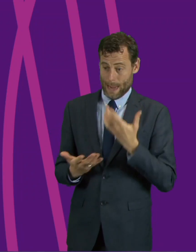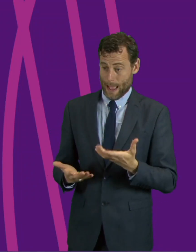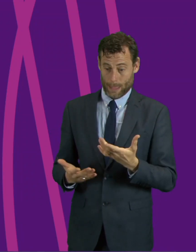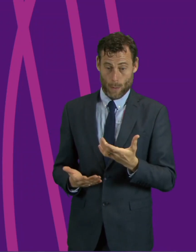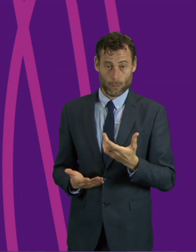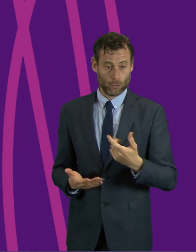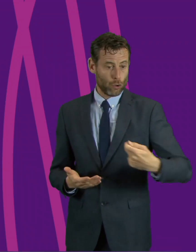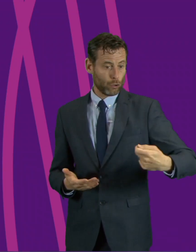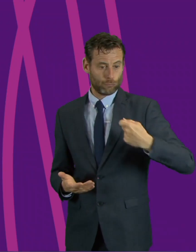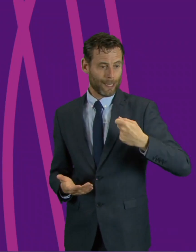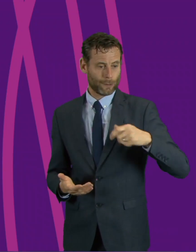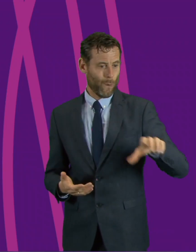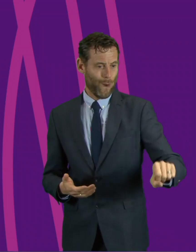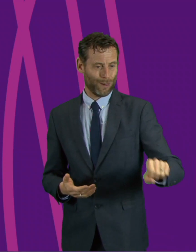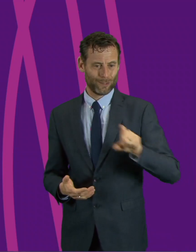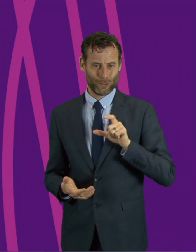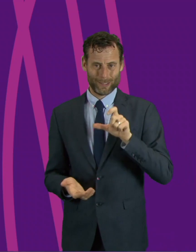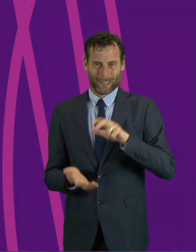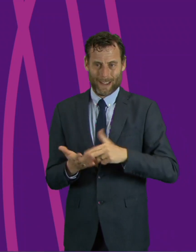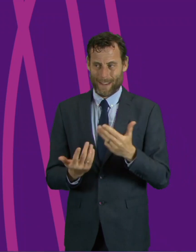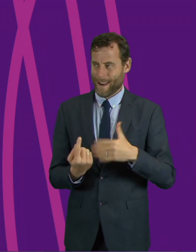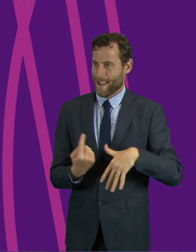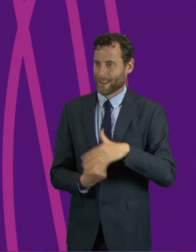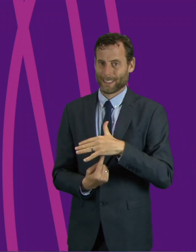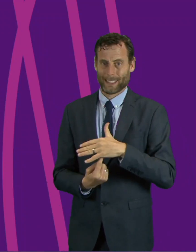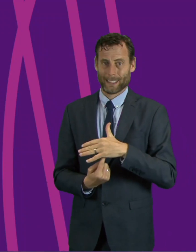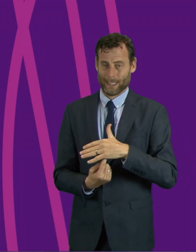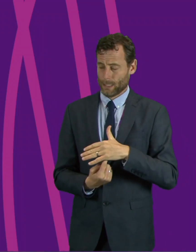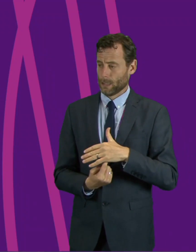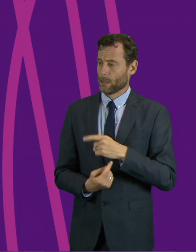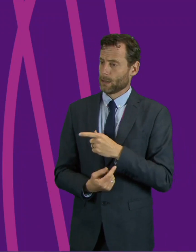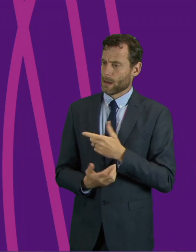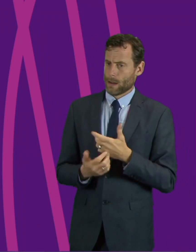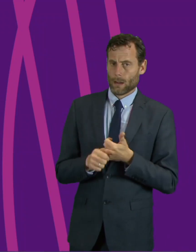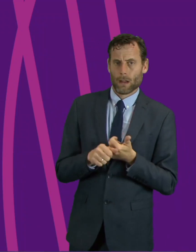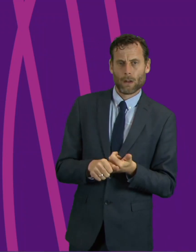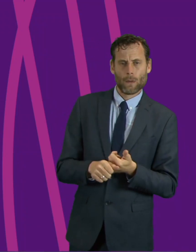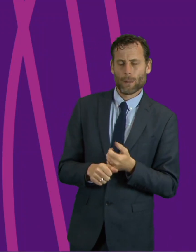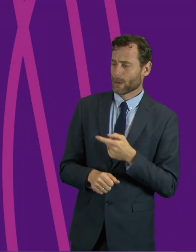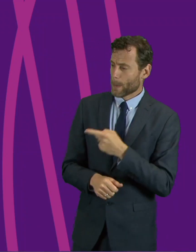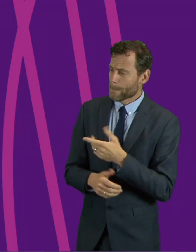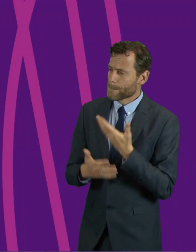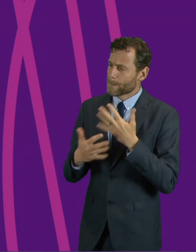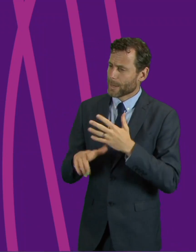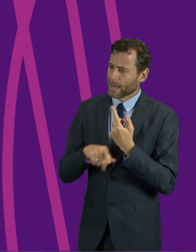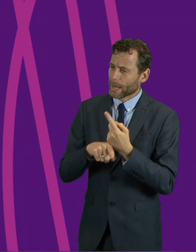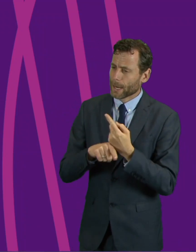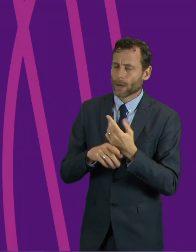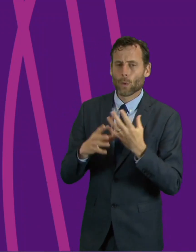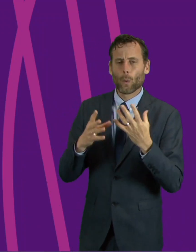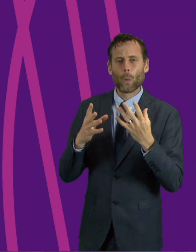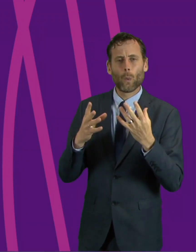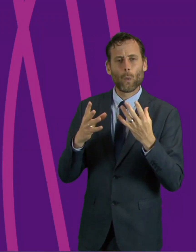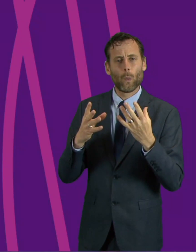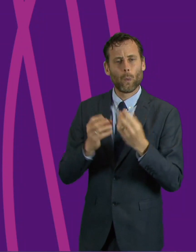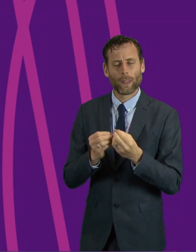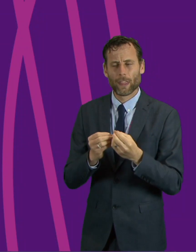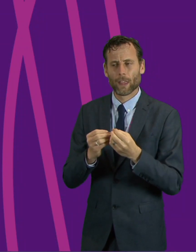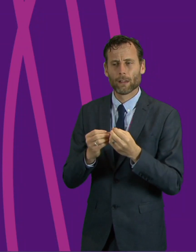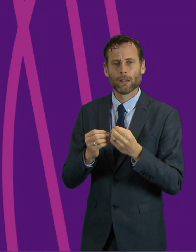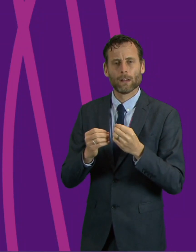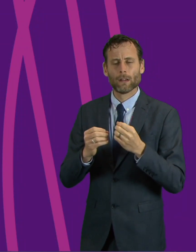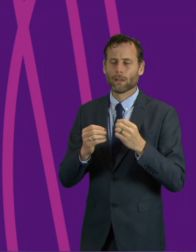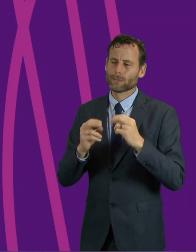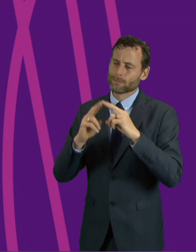of COVID-19. I'm not aware what consultations were undertaken with tenants and housing charities, but given that a landlord in distress is also a tenant in